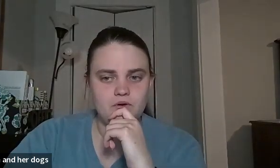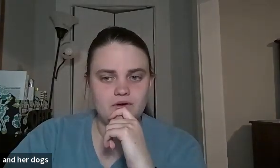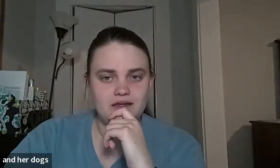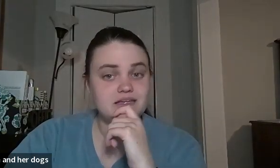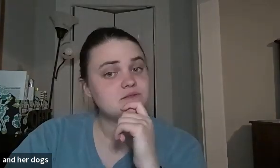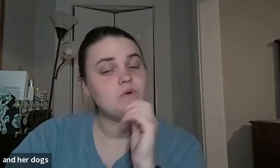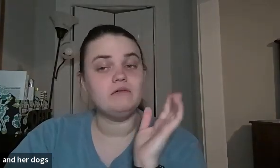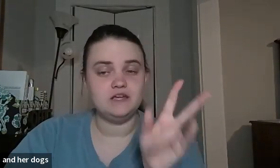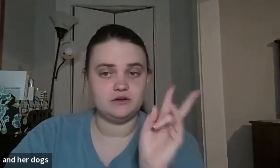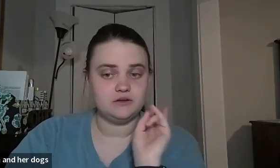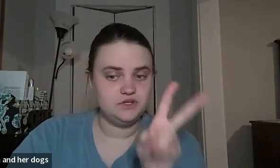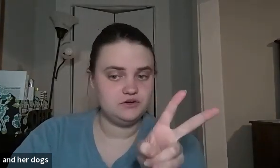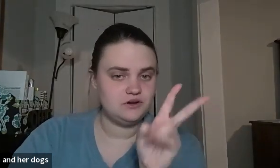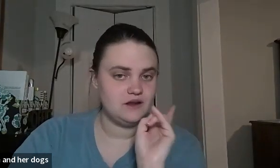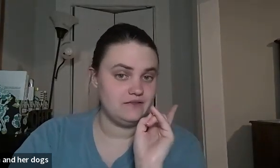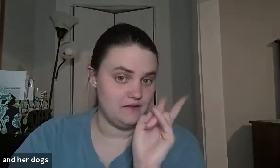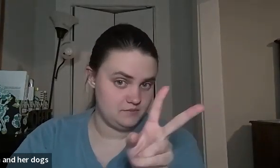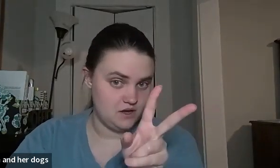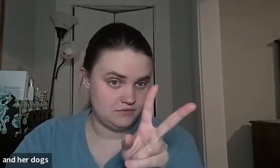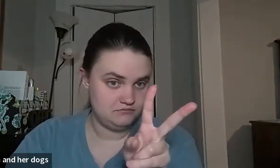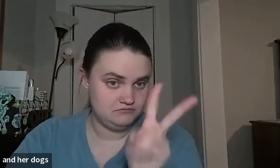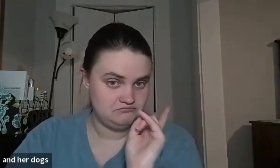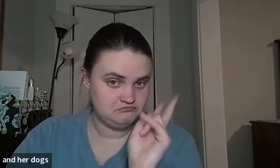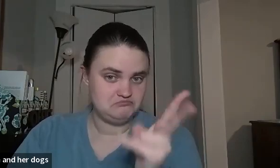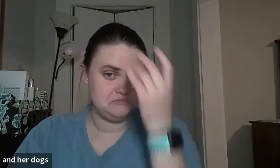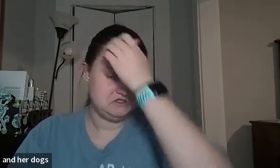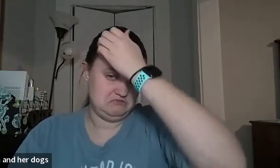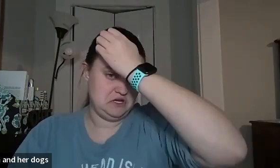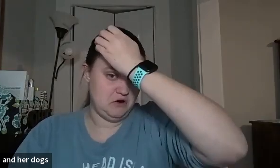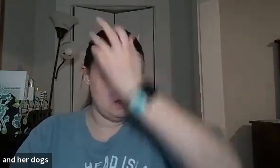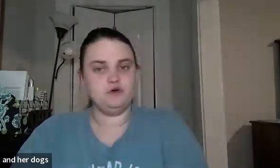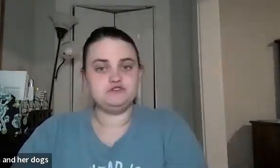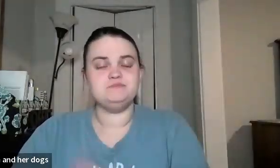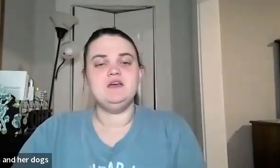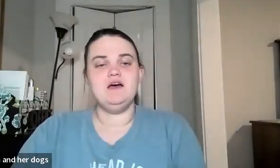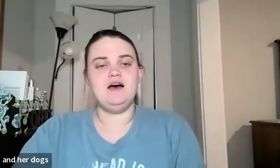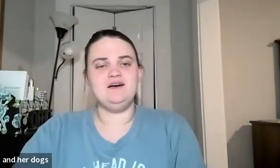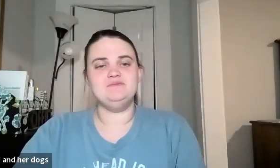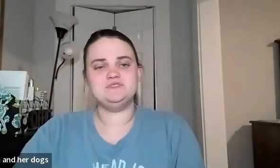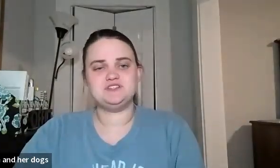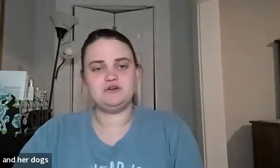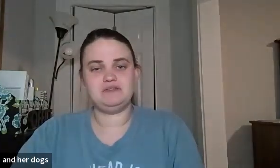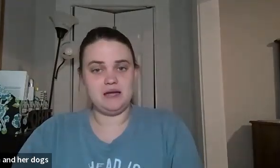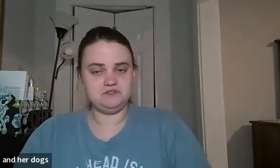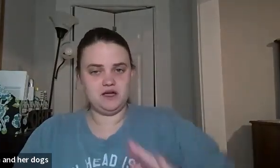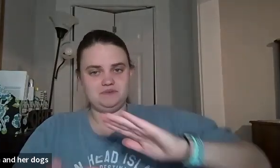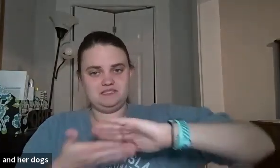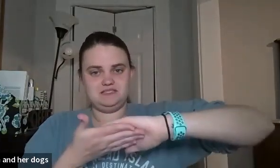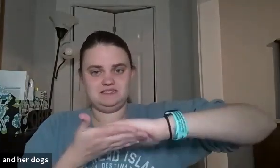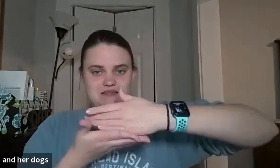For, I guess, well, here, computer and laptop, because we are on those. So laptop is easy. It's